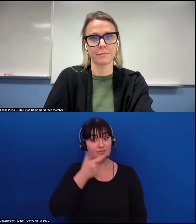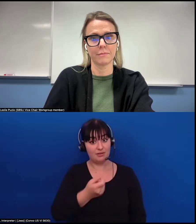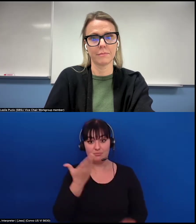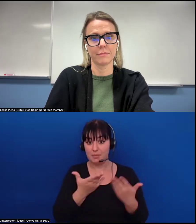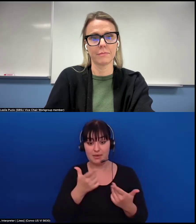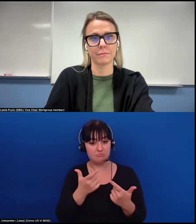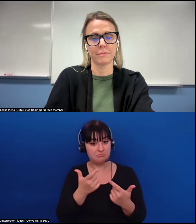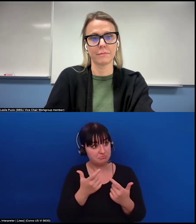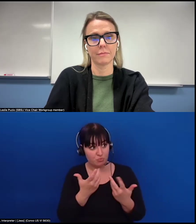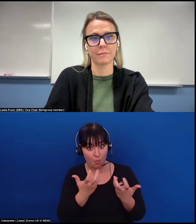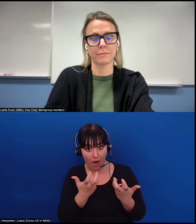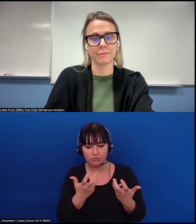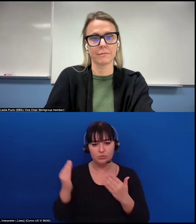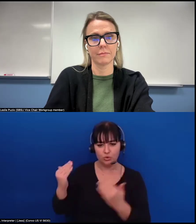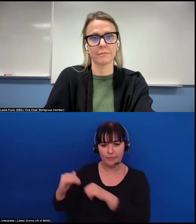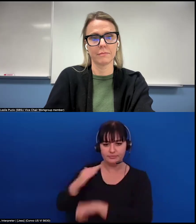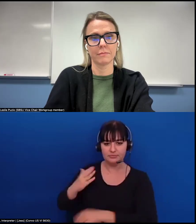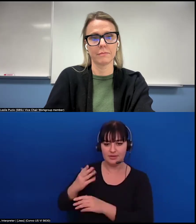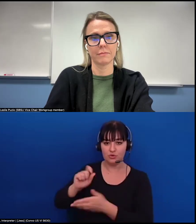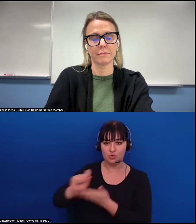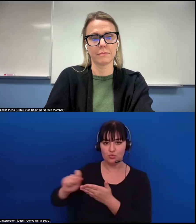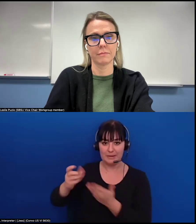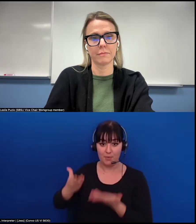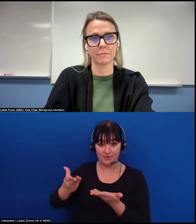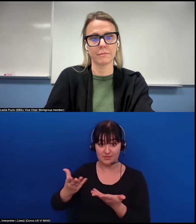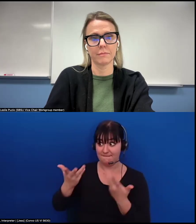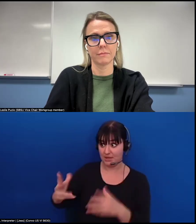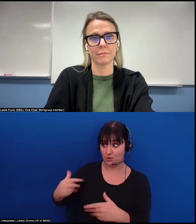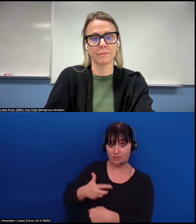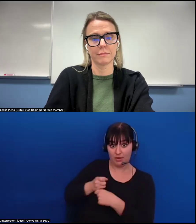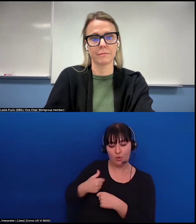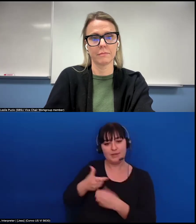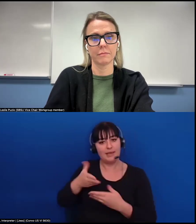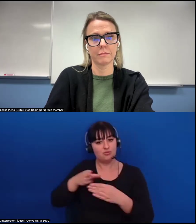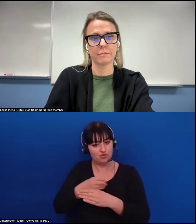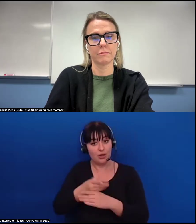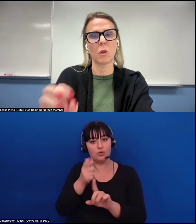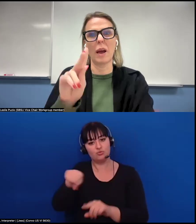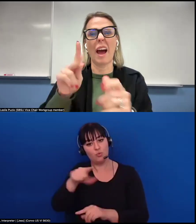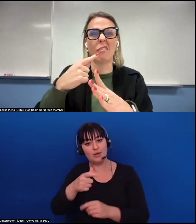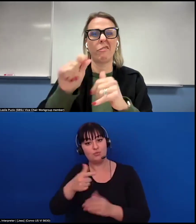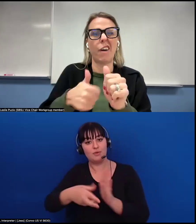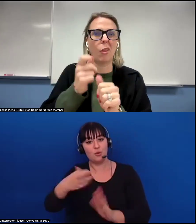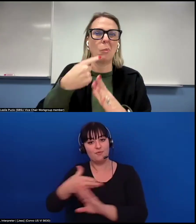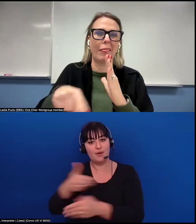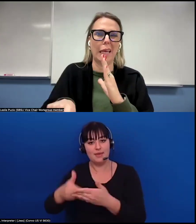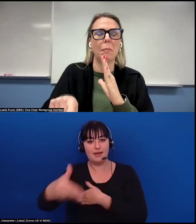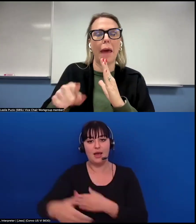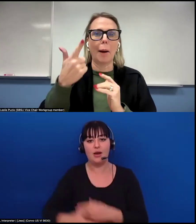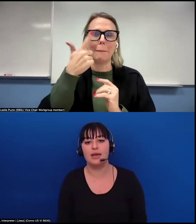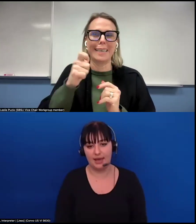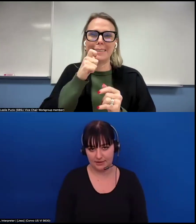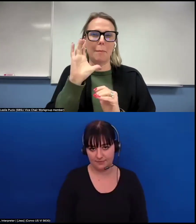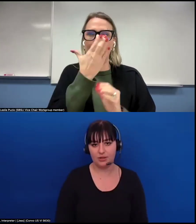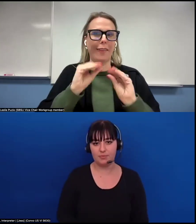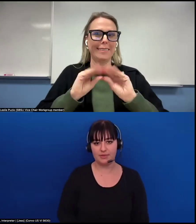those written proposals to us so that we can share them with you all to review ahead of the next meetings. So I think that's where you'll see some of those